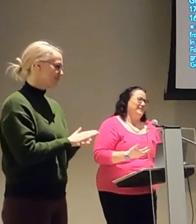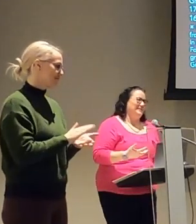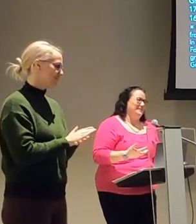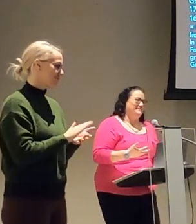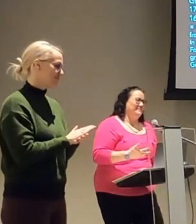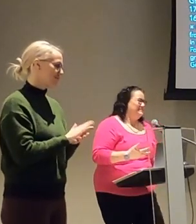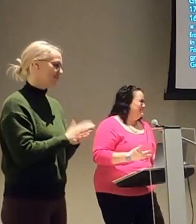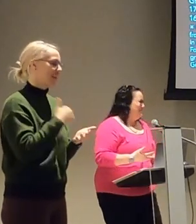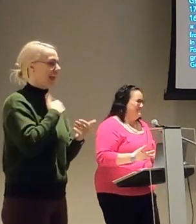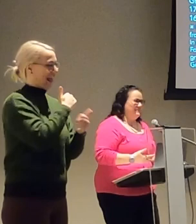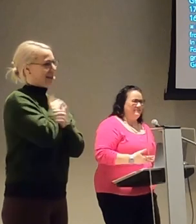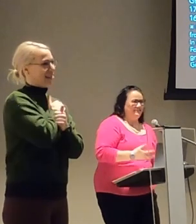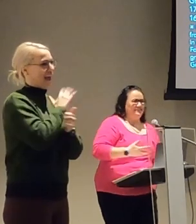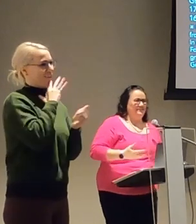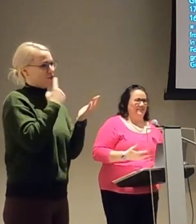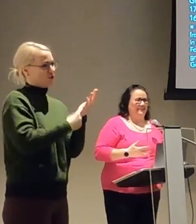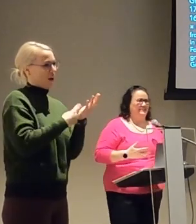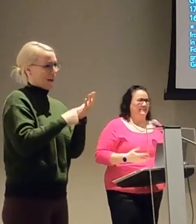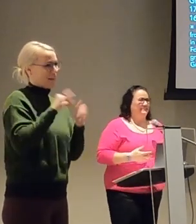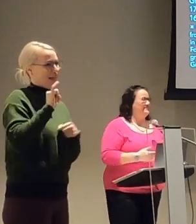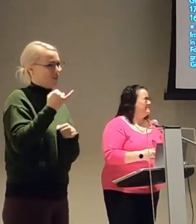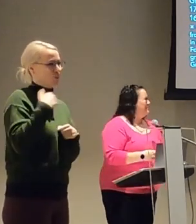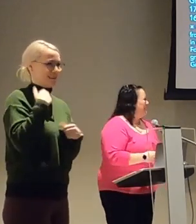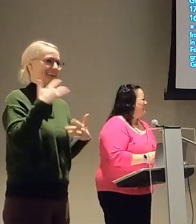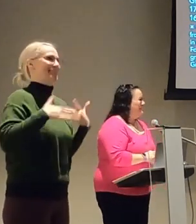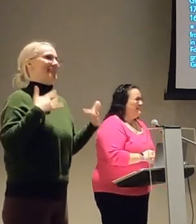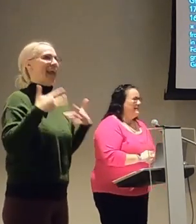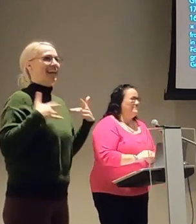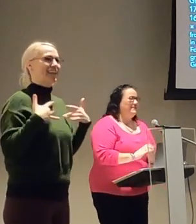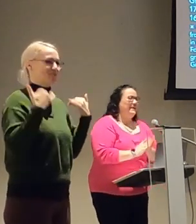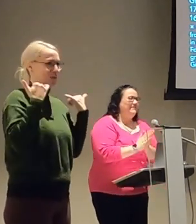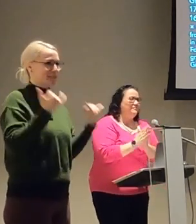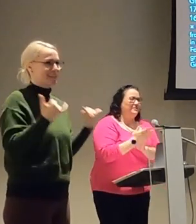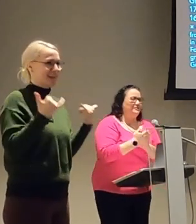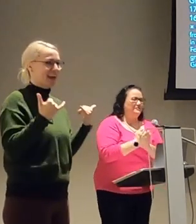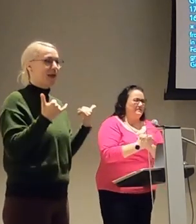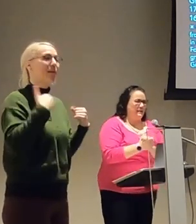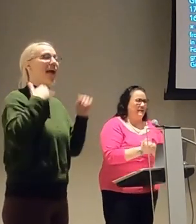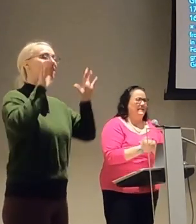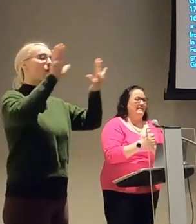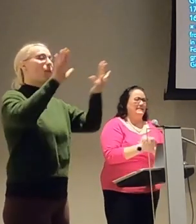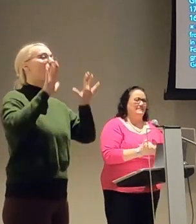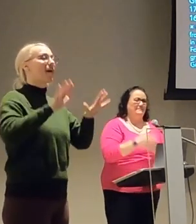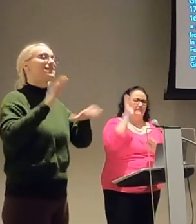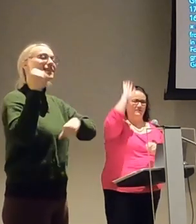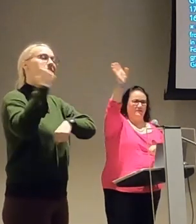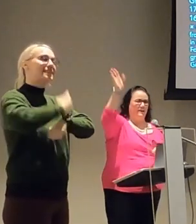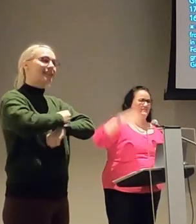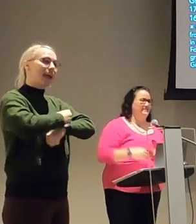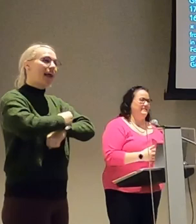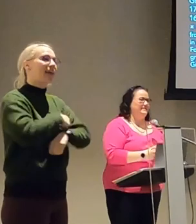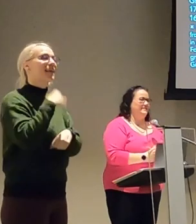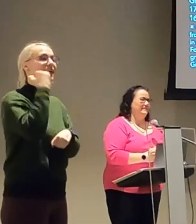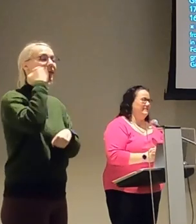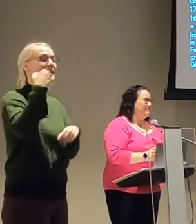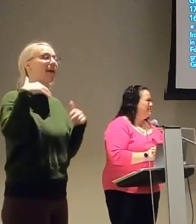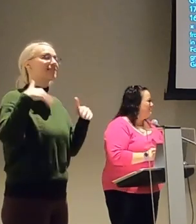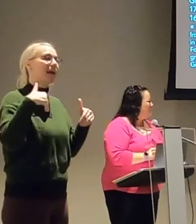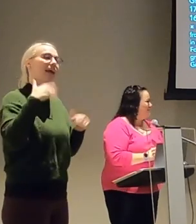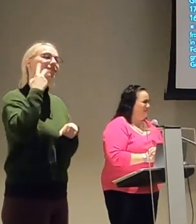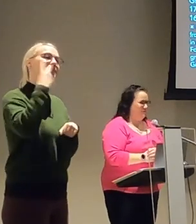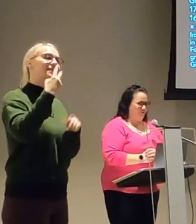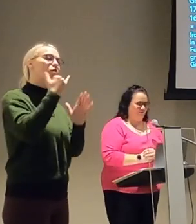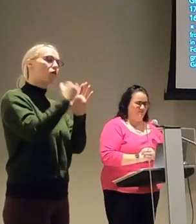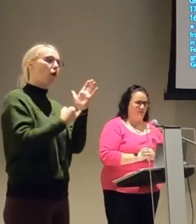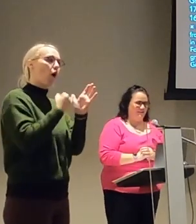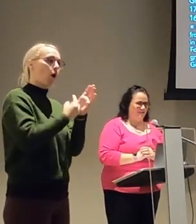I love talking about Judith, so I was very excited for today. But have a wonderful day. If you haven't seen the